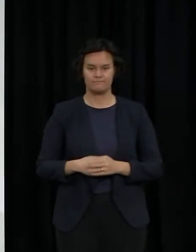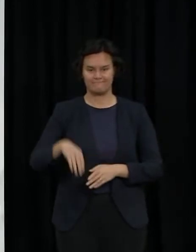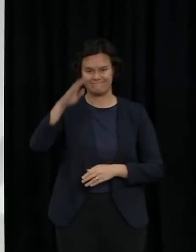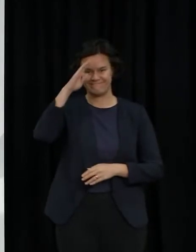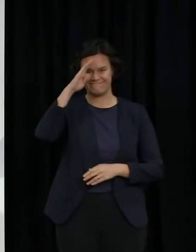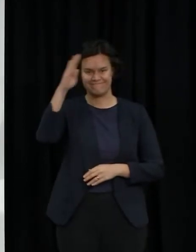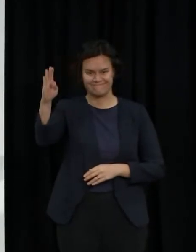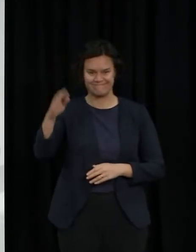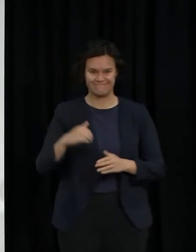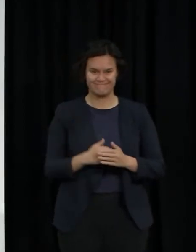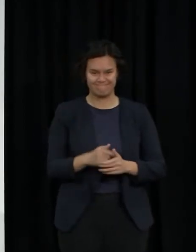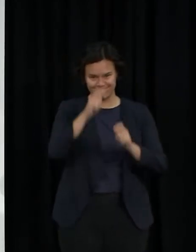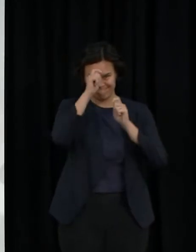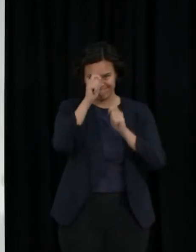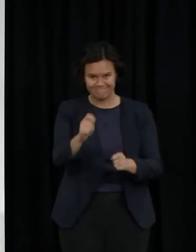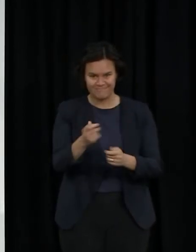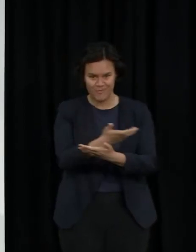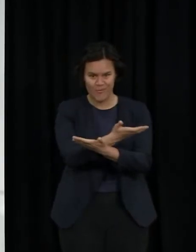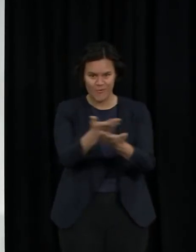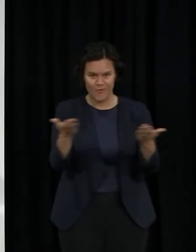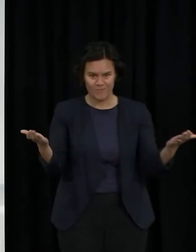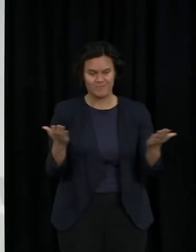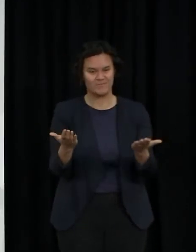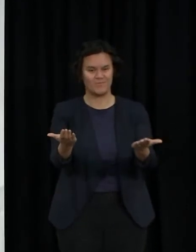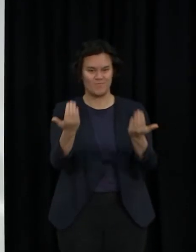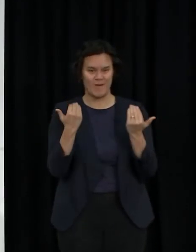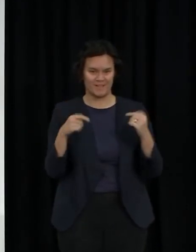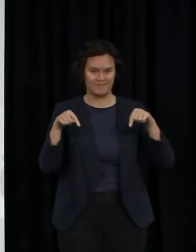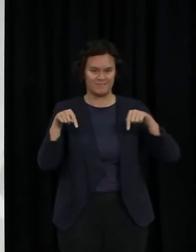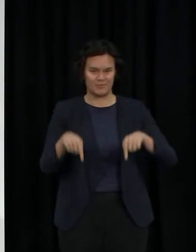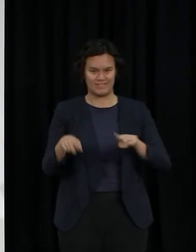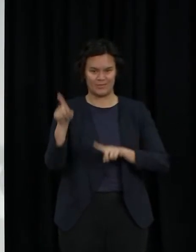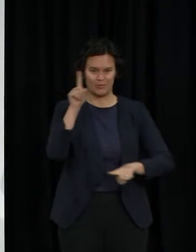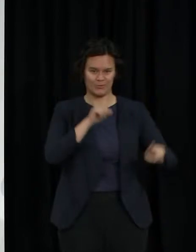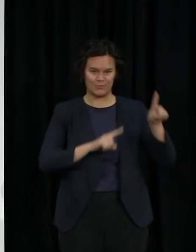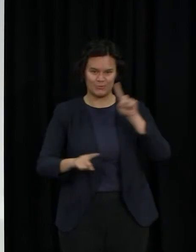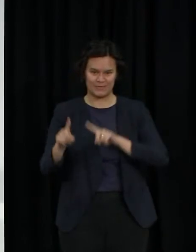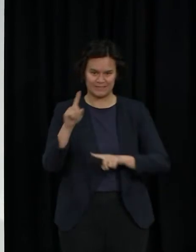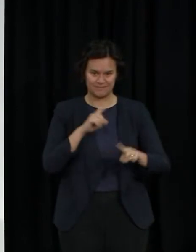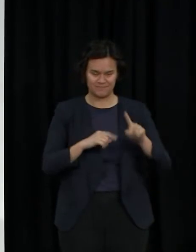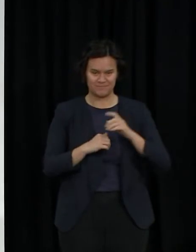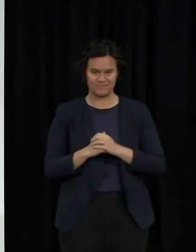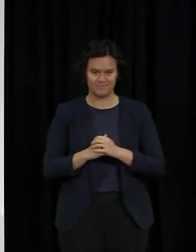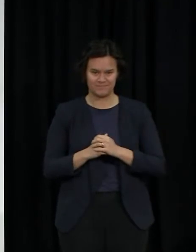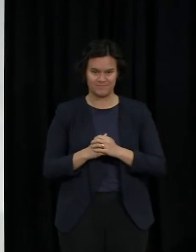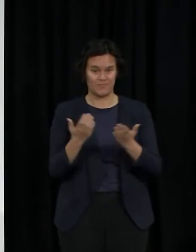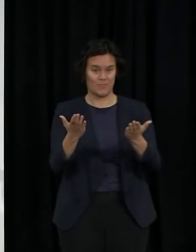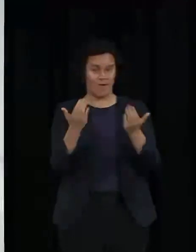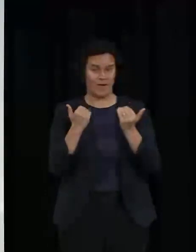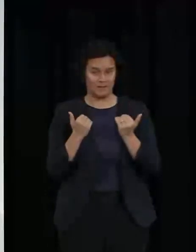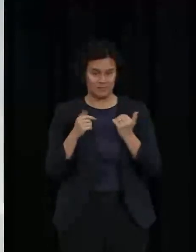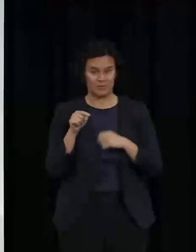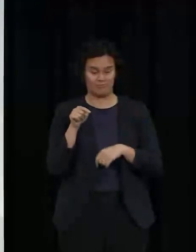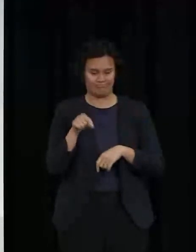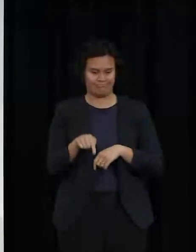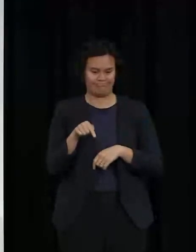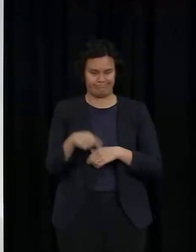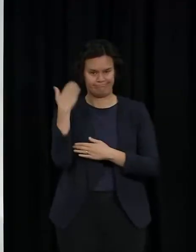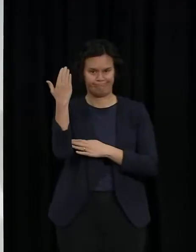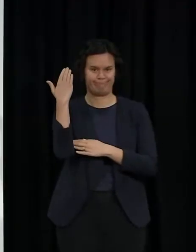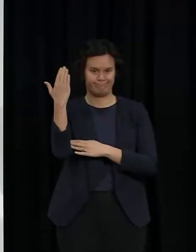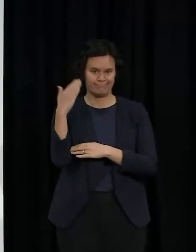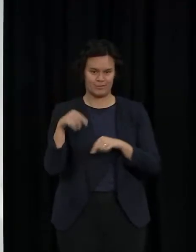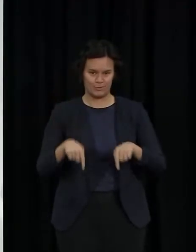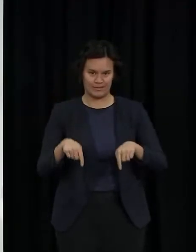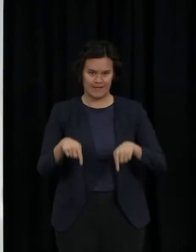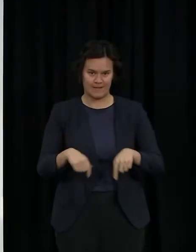Kia ora, ngā mihi nui ki koutou katoa, no mai haere mai ki tēnei hui papaho. Welcome to the press conference, everybody. I